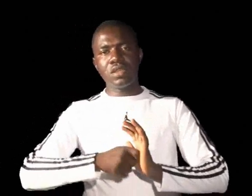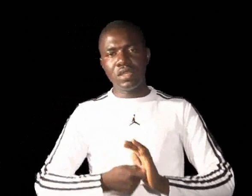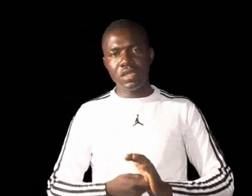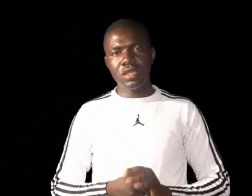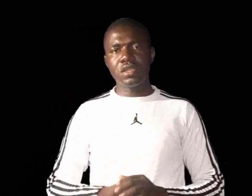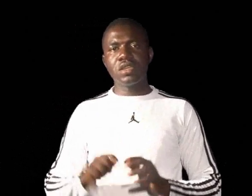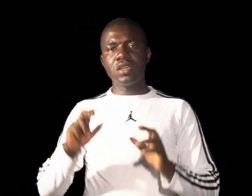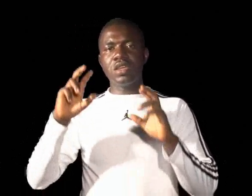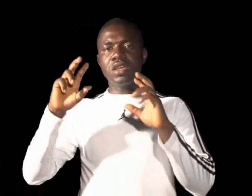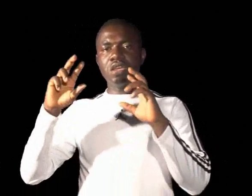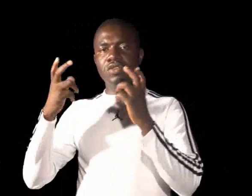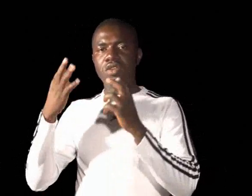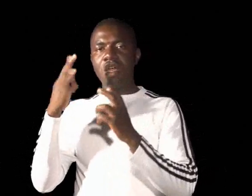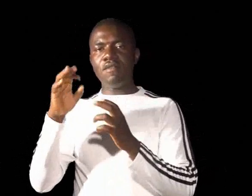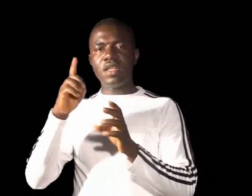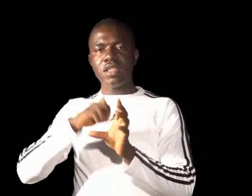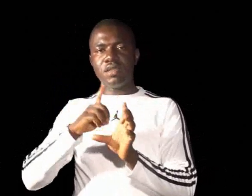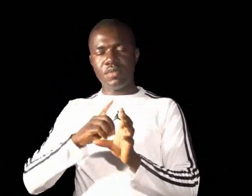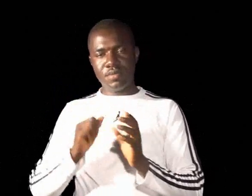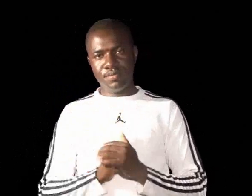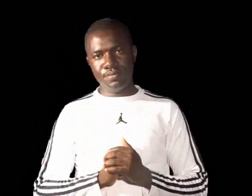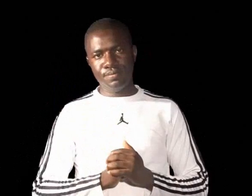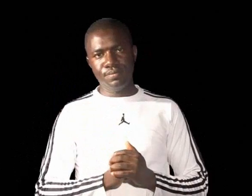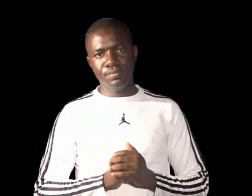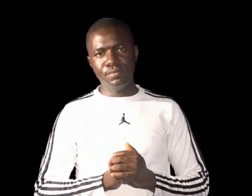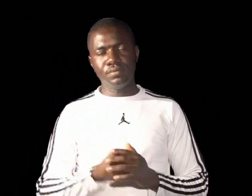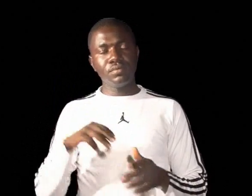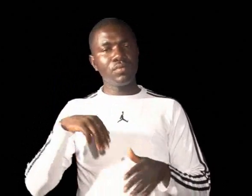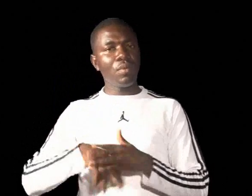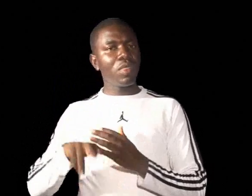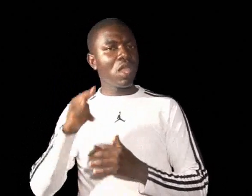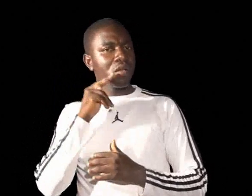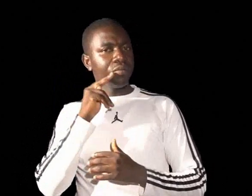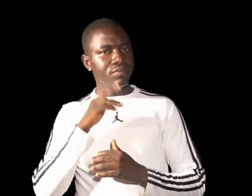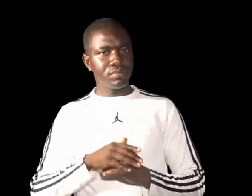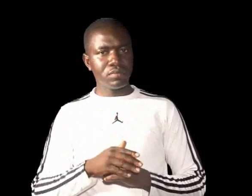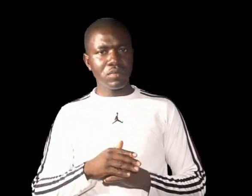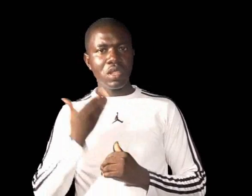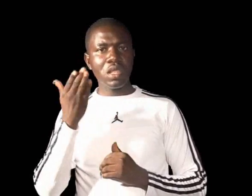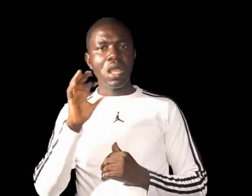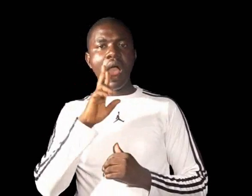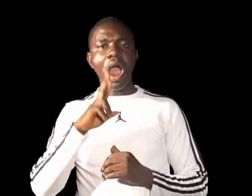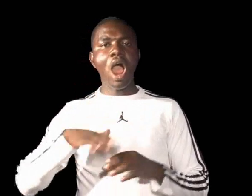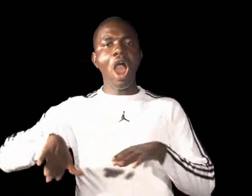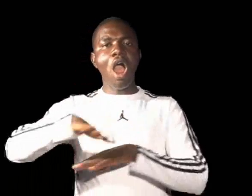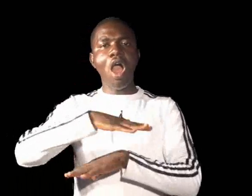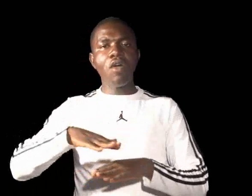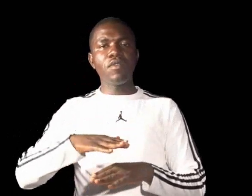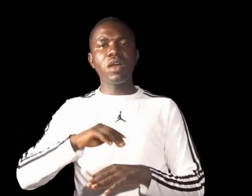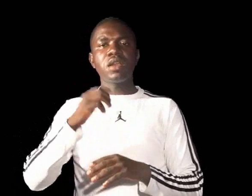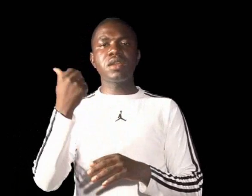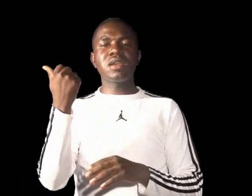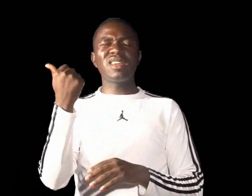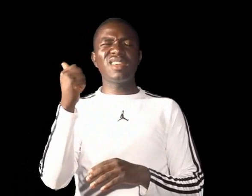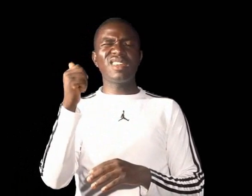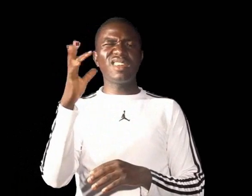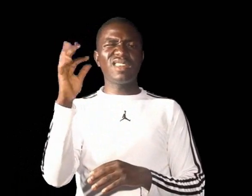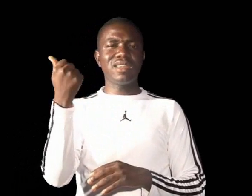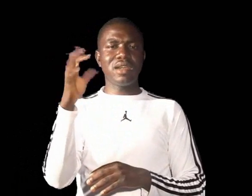Key of disability issues in Nigeria. In Nigeria, there are over 19 million people with